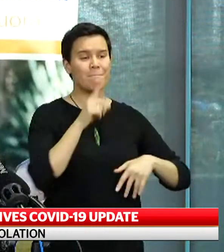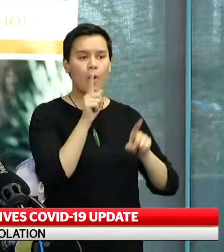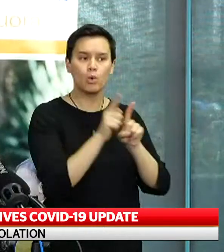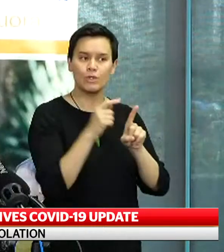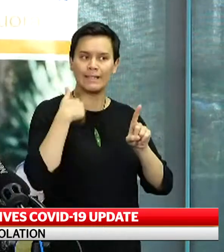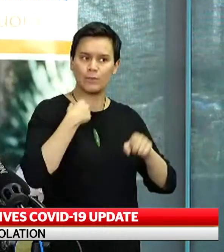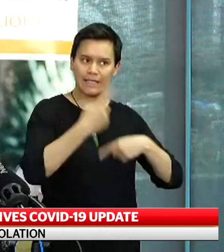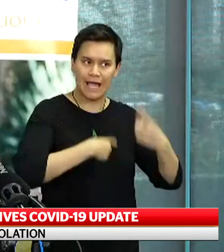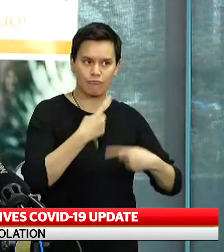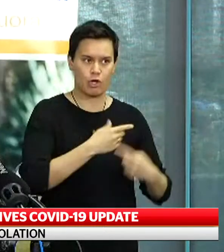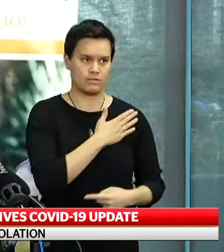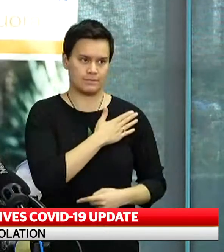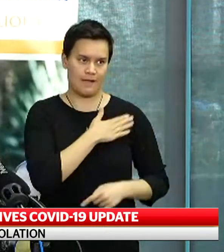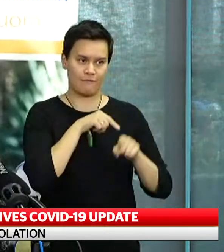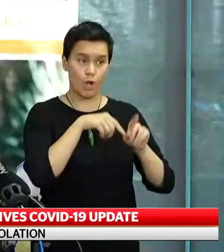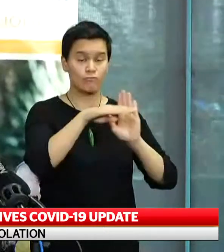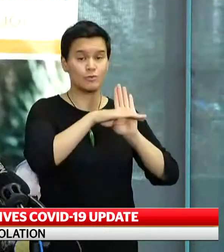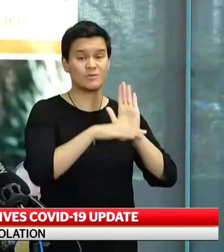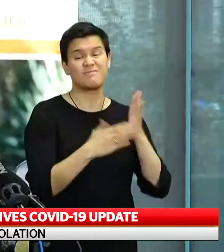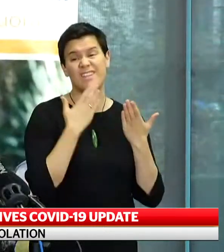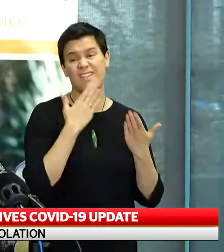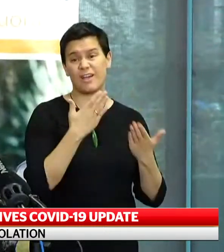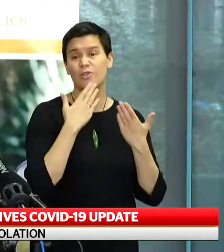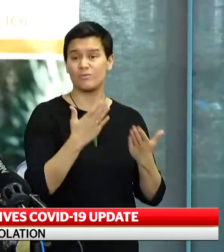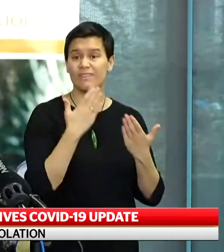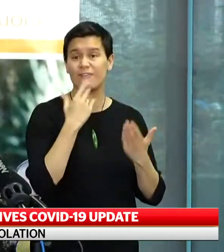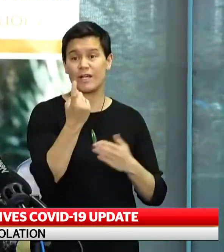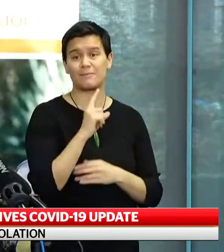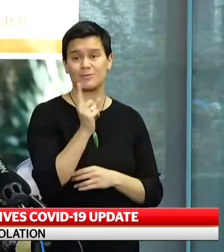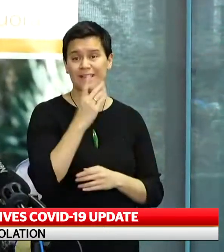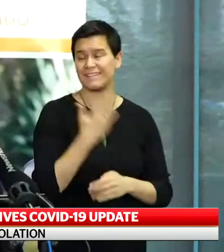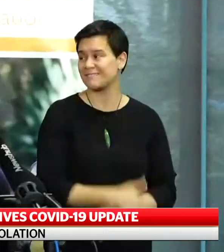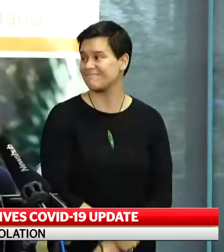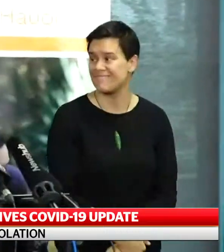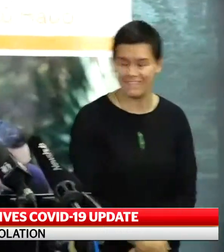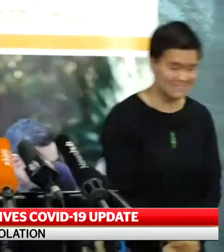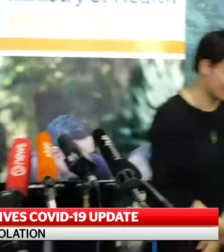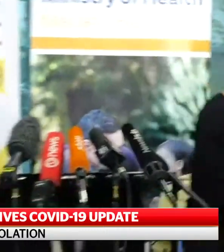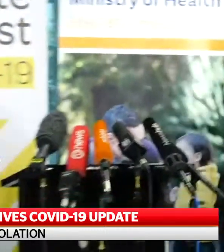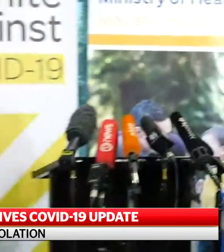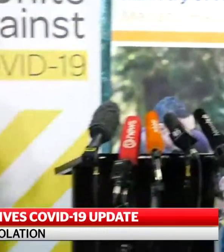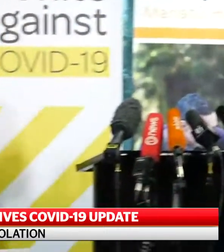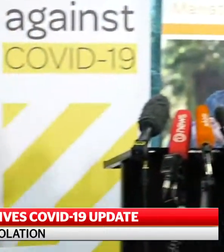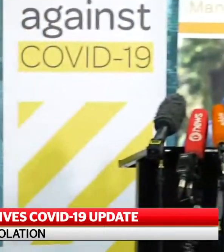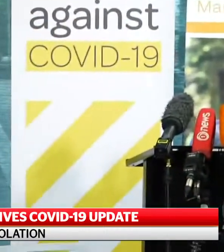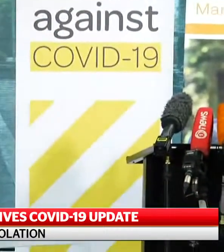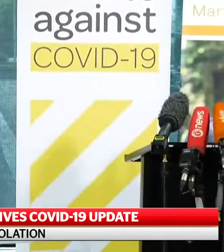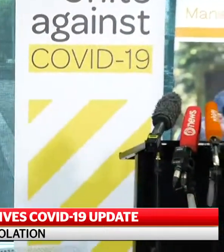in context. Thanks very much for coming to the opportunity. Thank you.